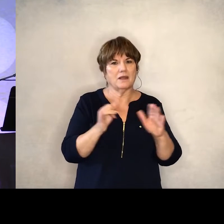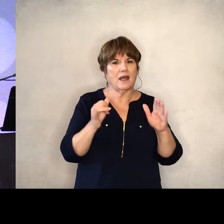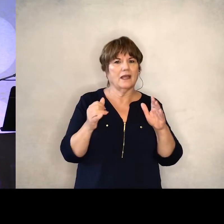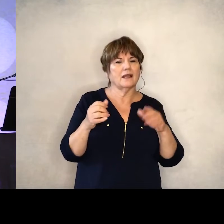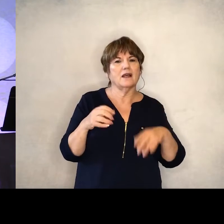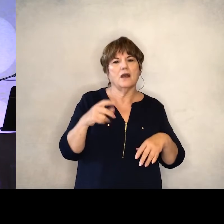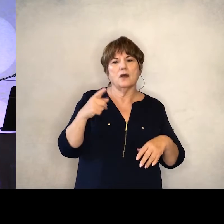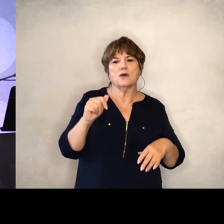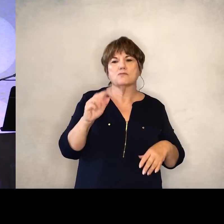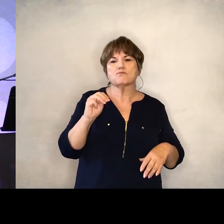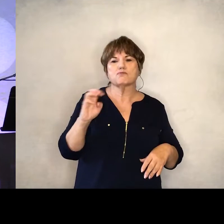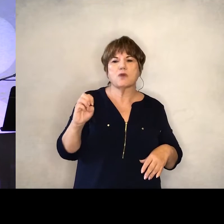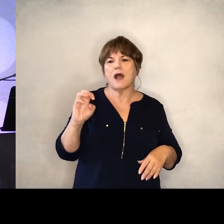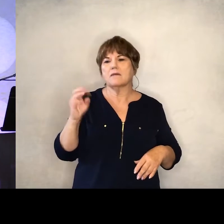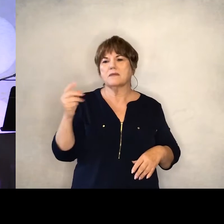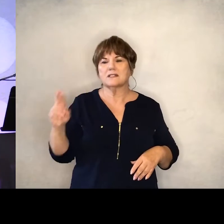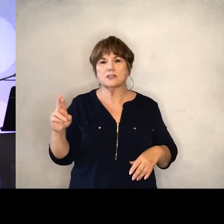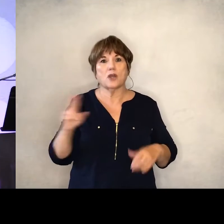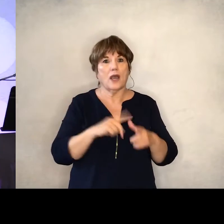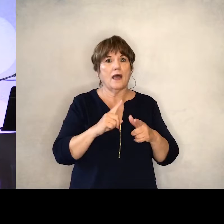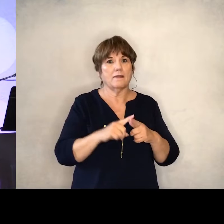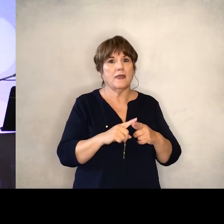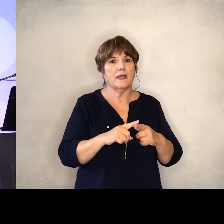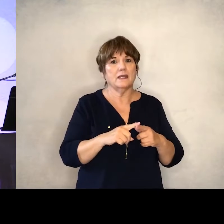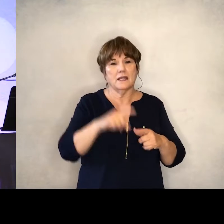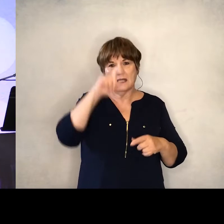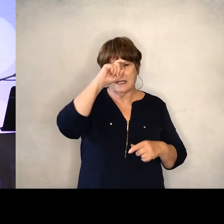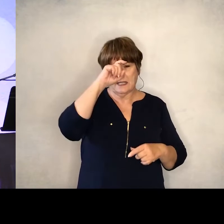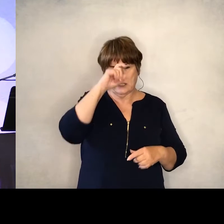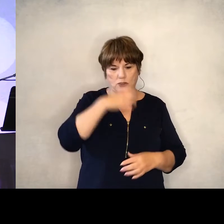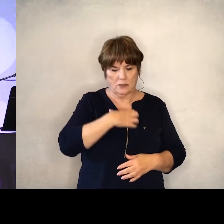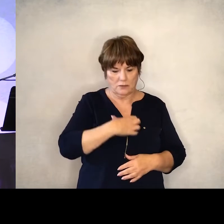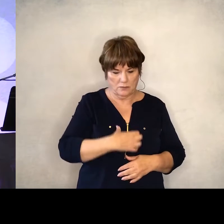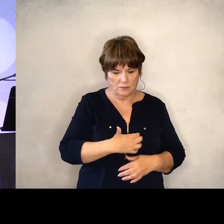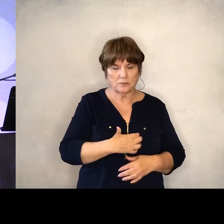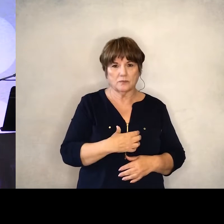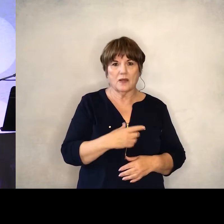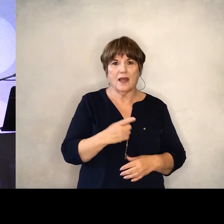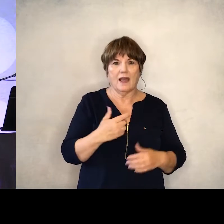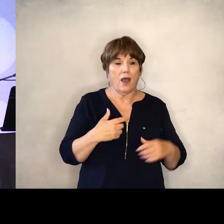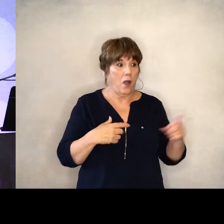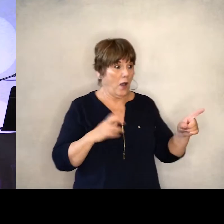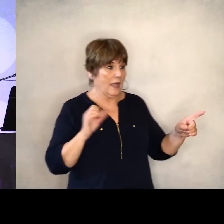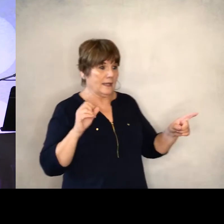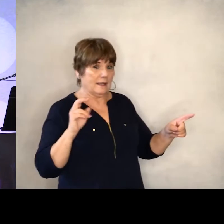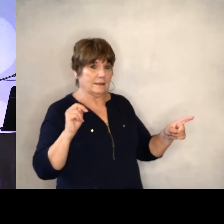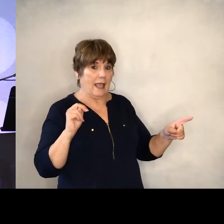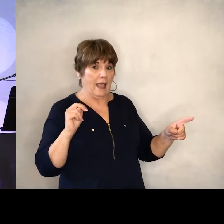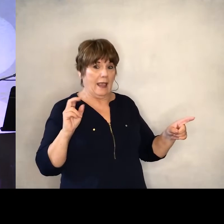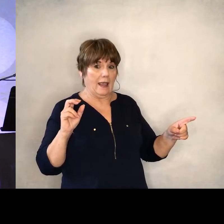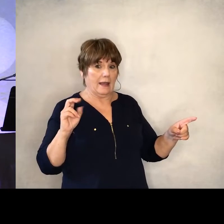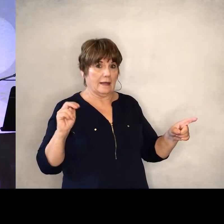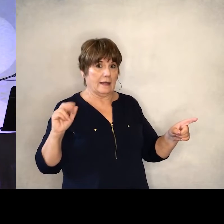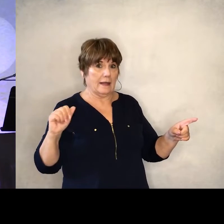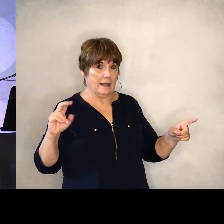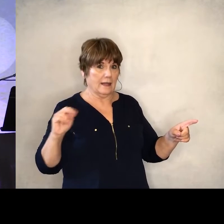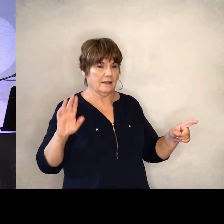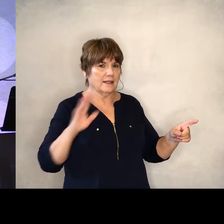then famine comes to Joseph's homeland of Canaan. And Jacob, Joseph's father, sends the other